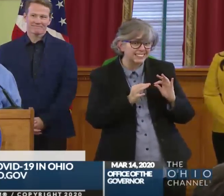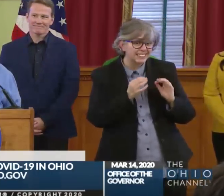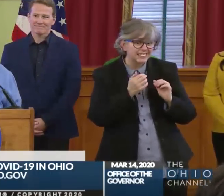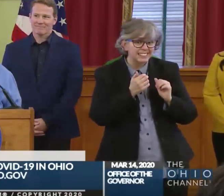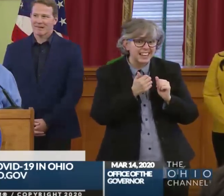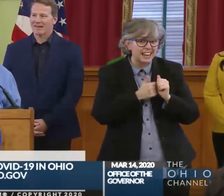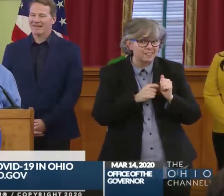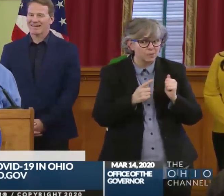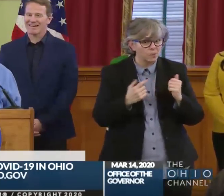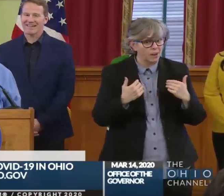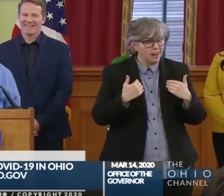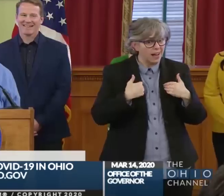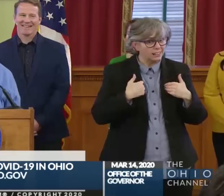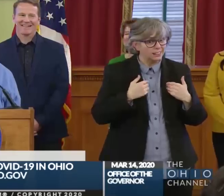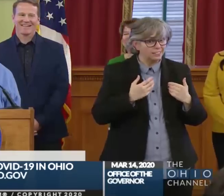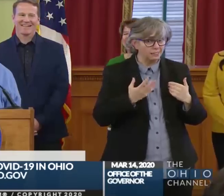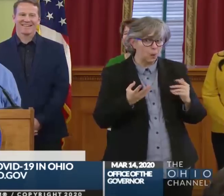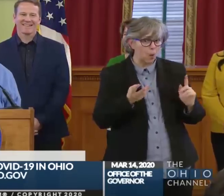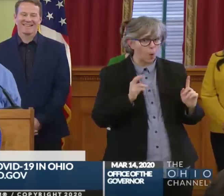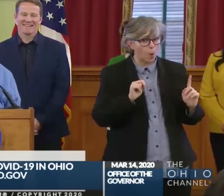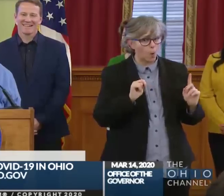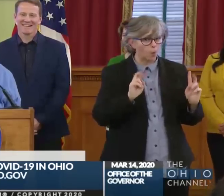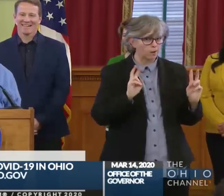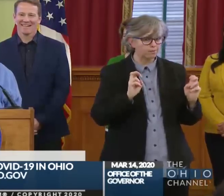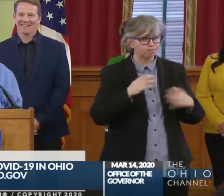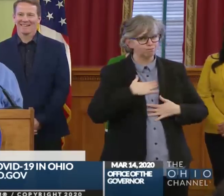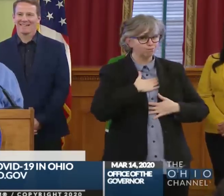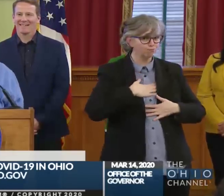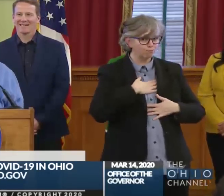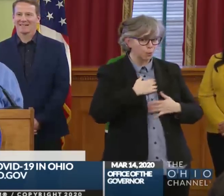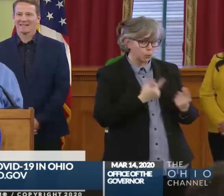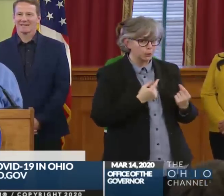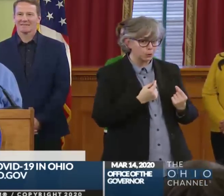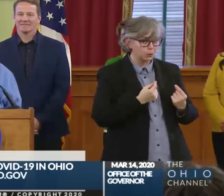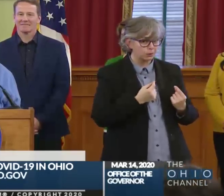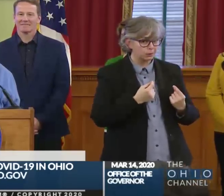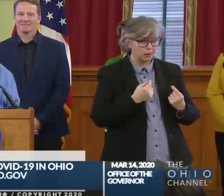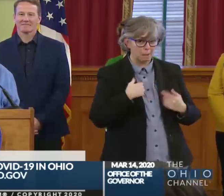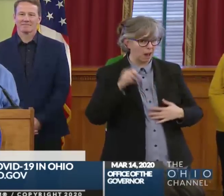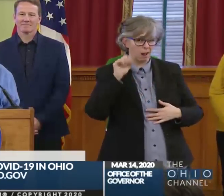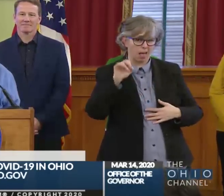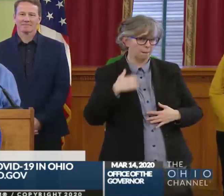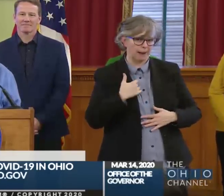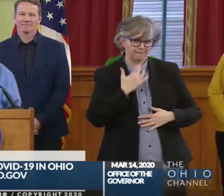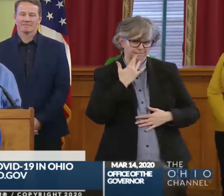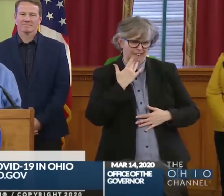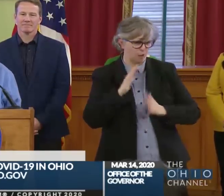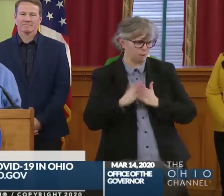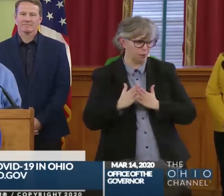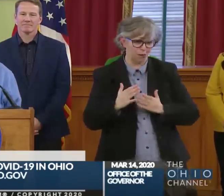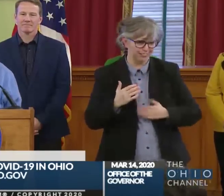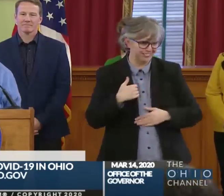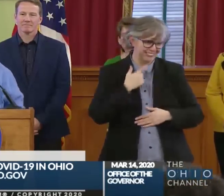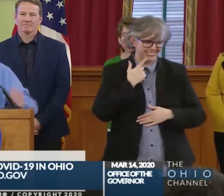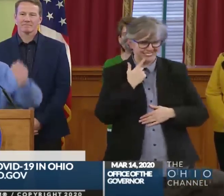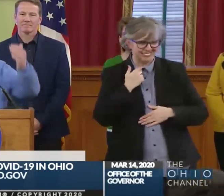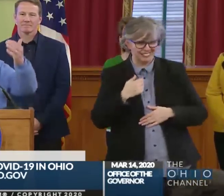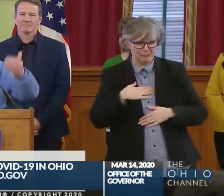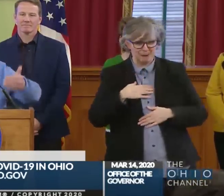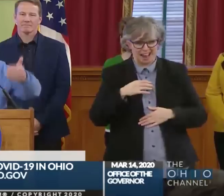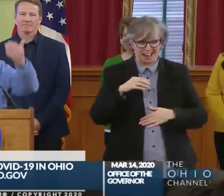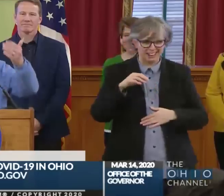book list of suggested books or Netflix. My granddaughter, Izzy, sent me a list of